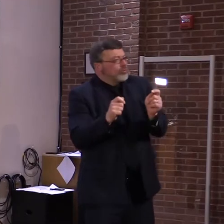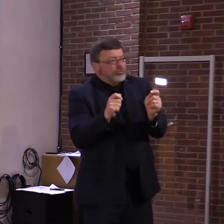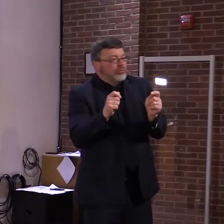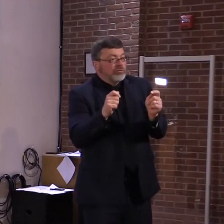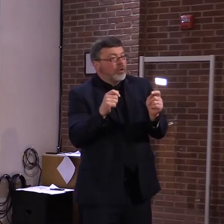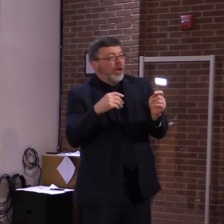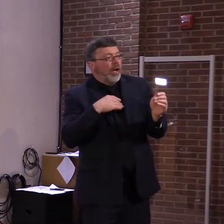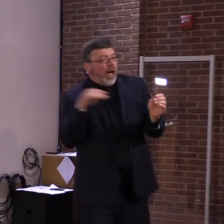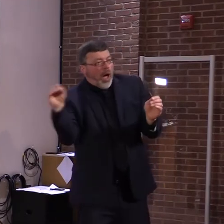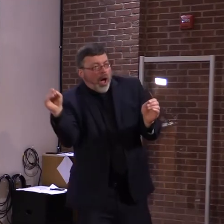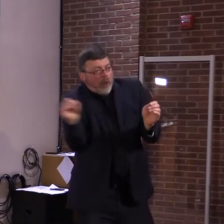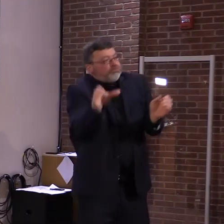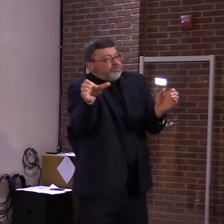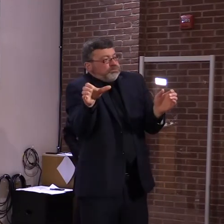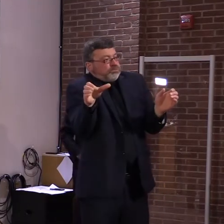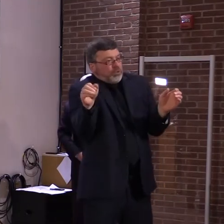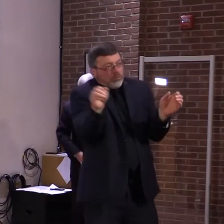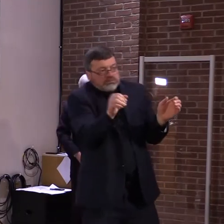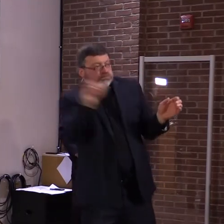denominator.